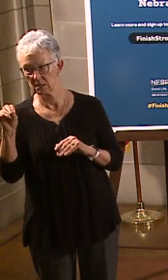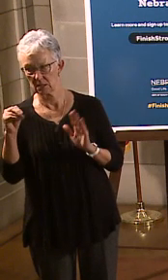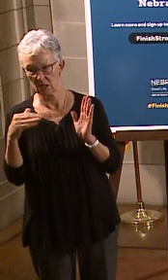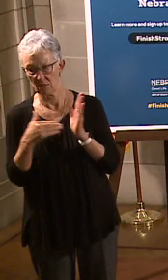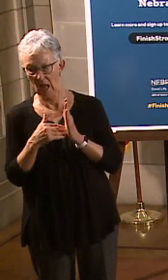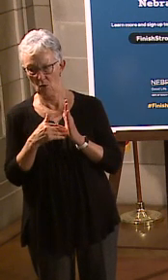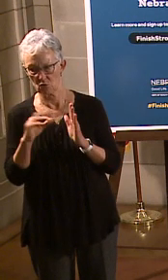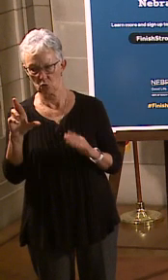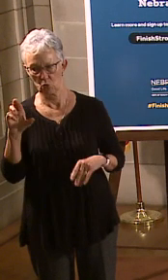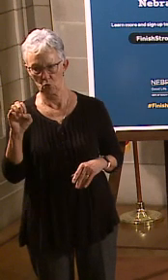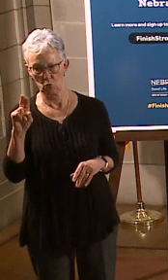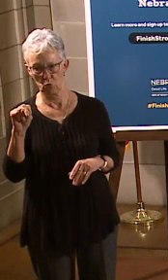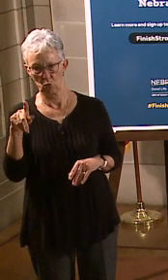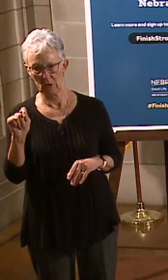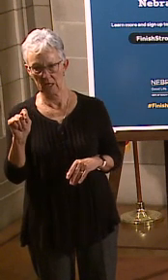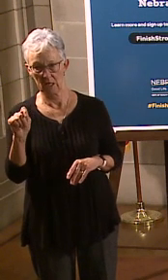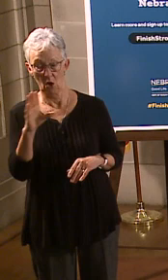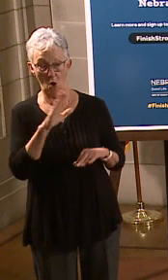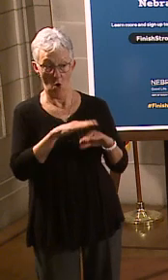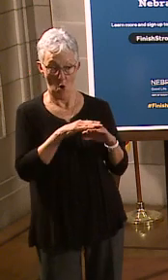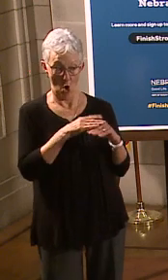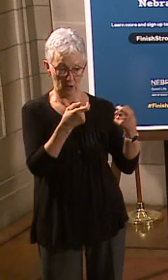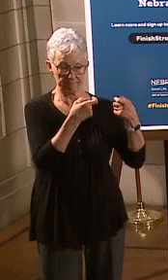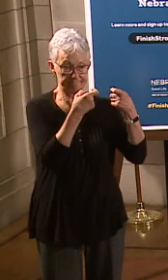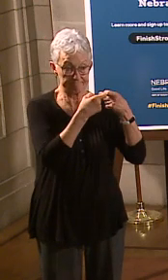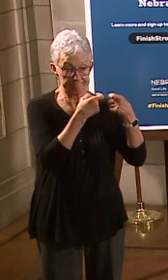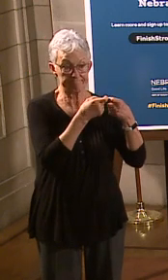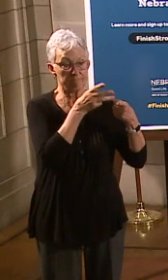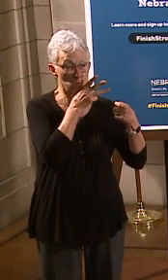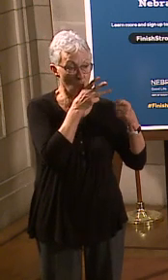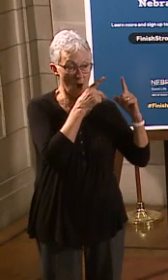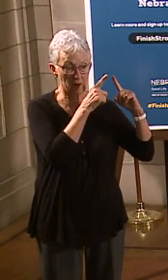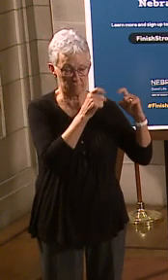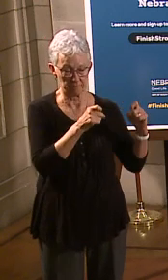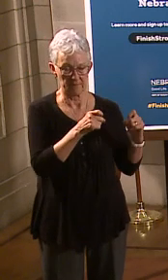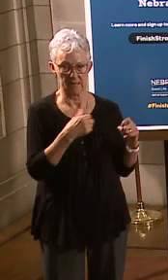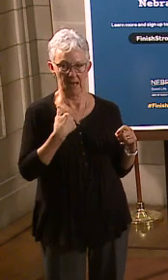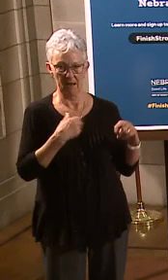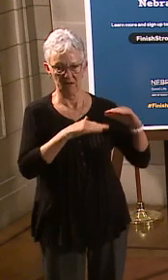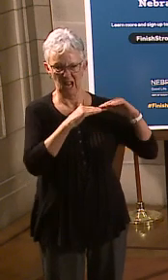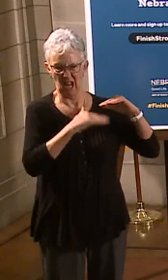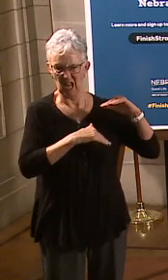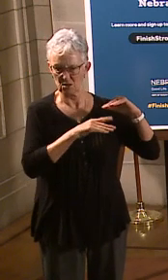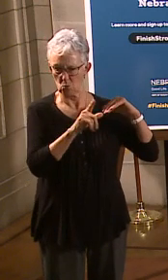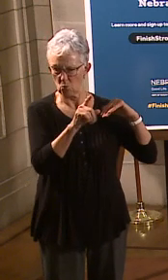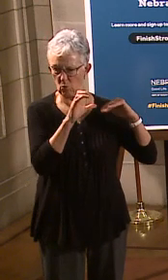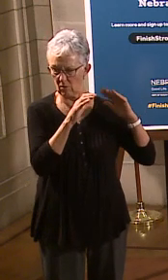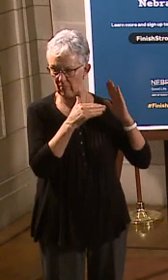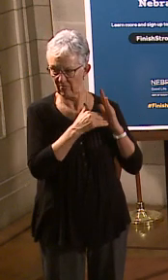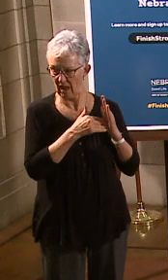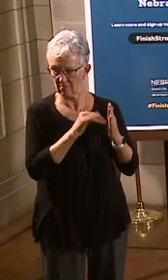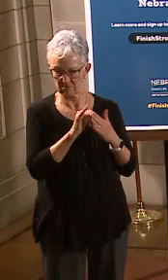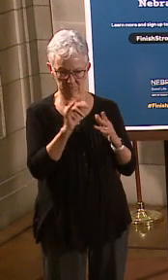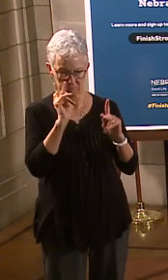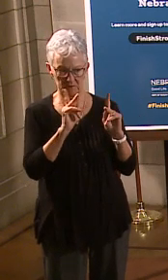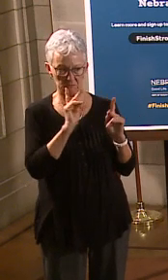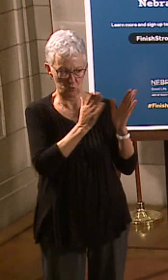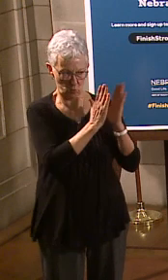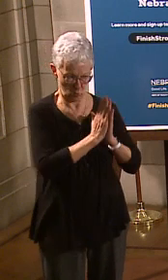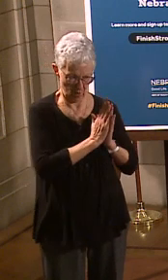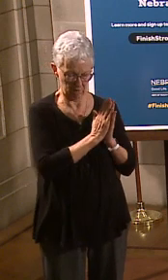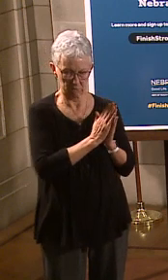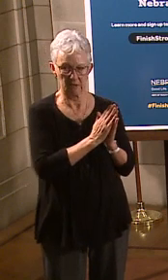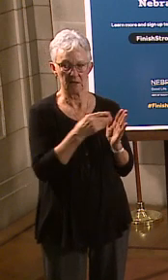860,000 rents. On utilities, we have just under 100,000 that has been requested, and